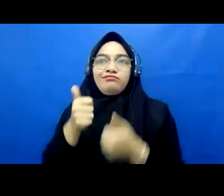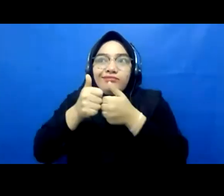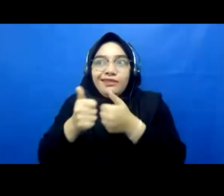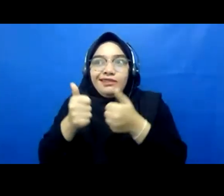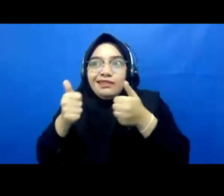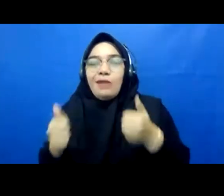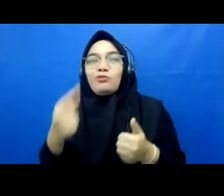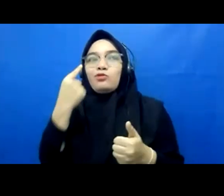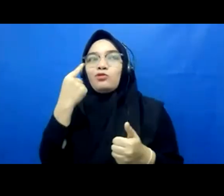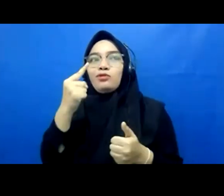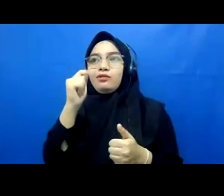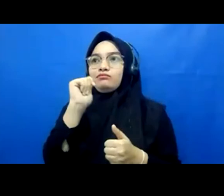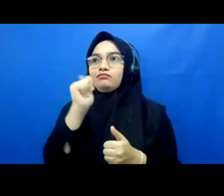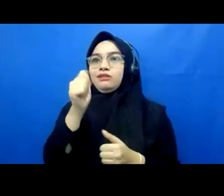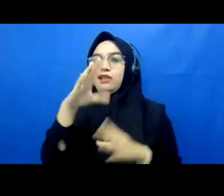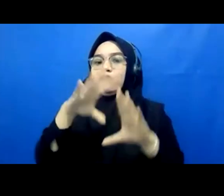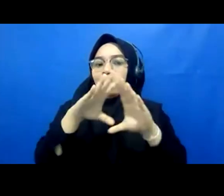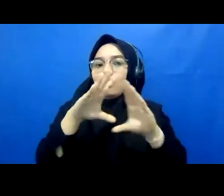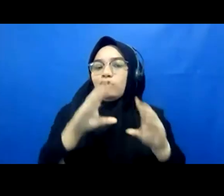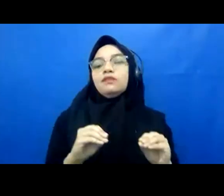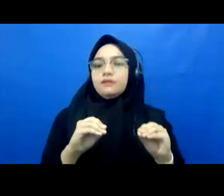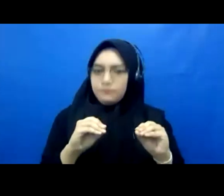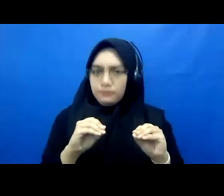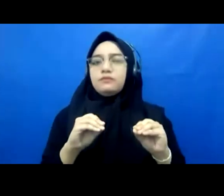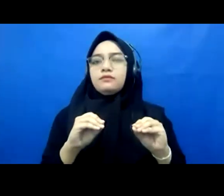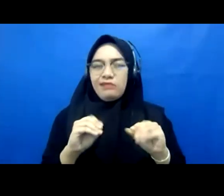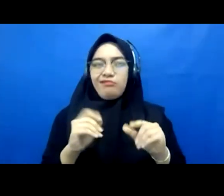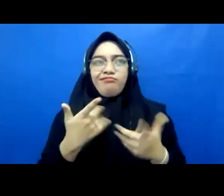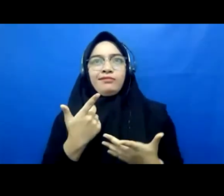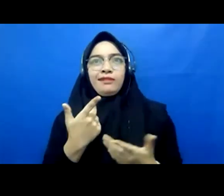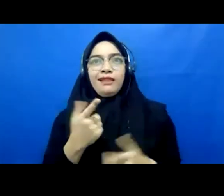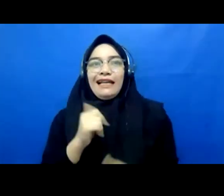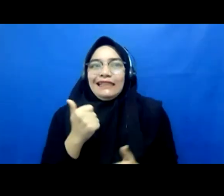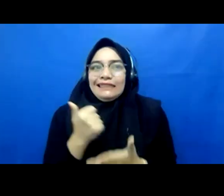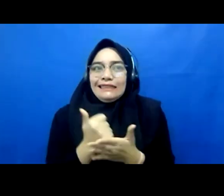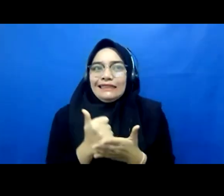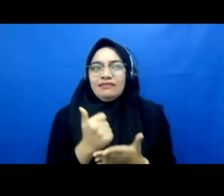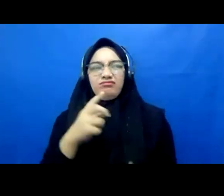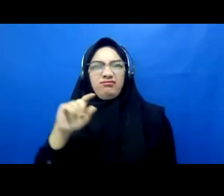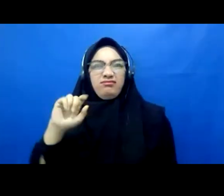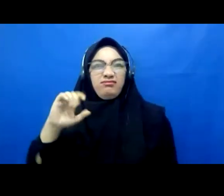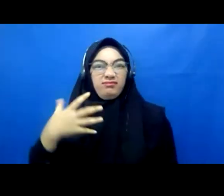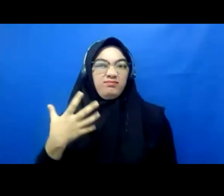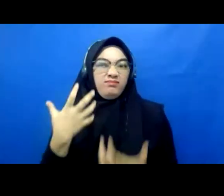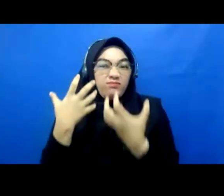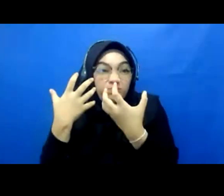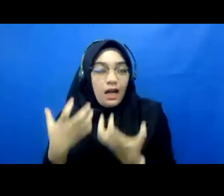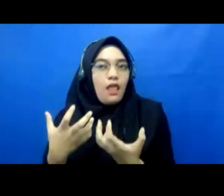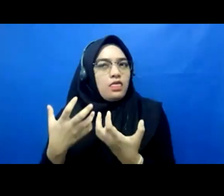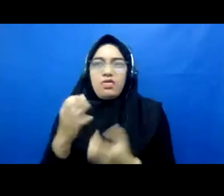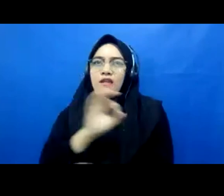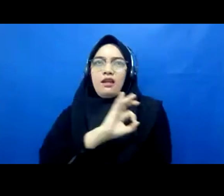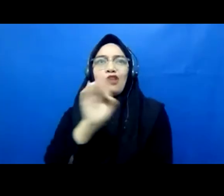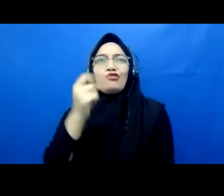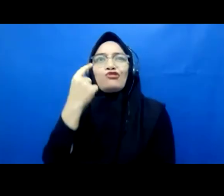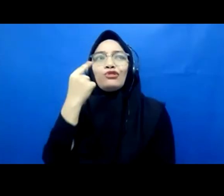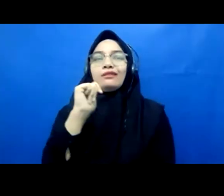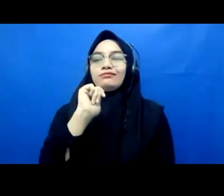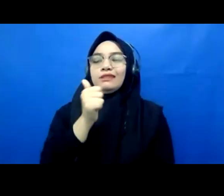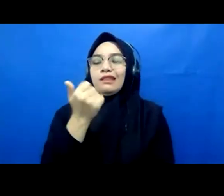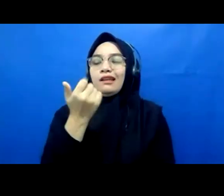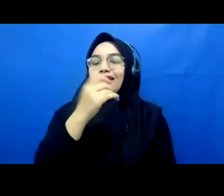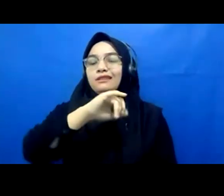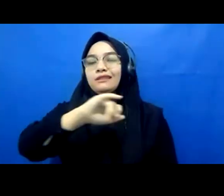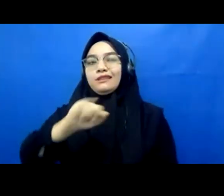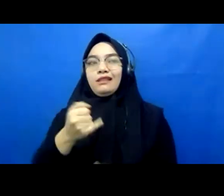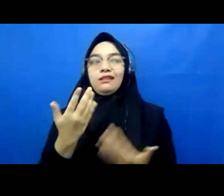inclusive. That in fact, it's not so difficult to be a fully inclusive company. And the